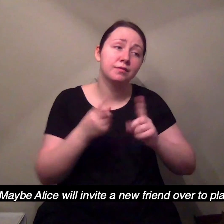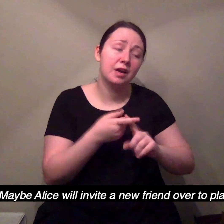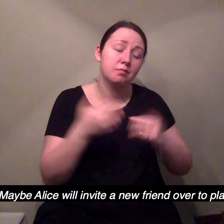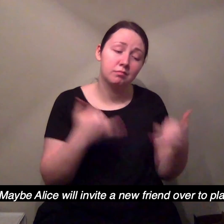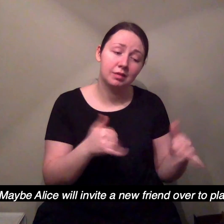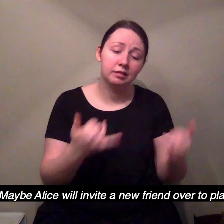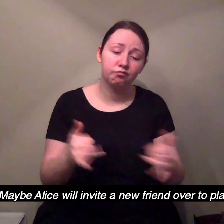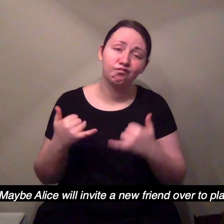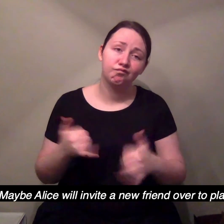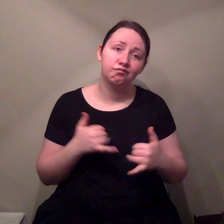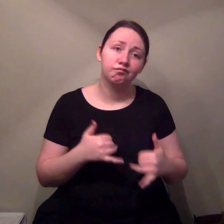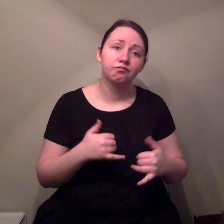play.